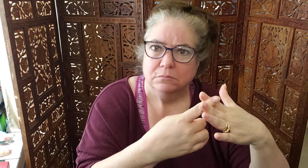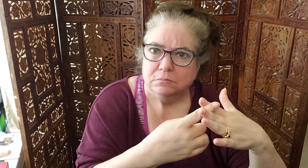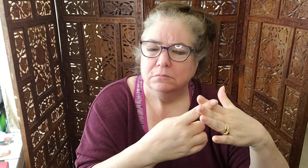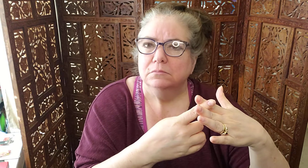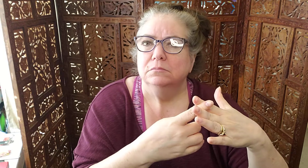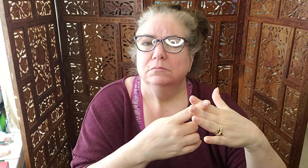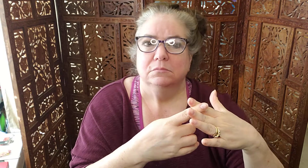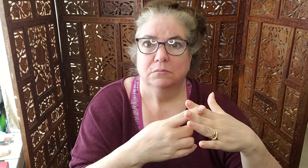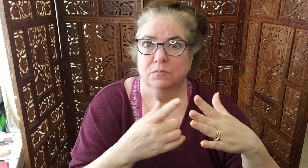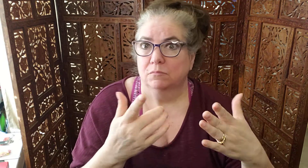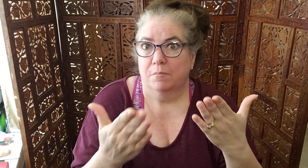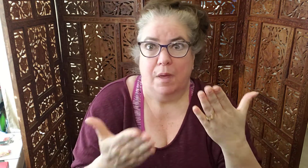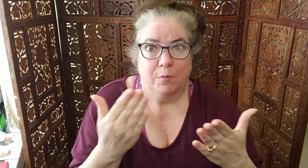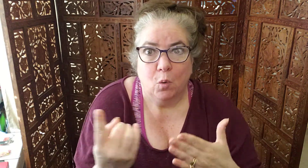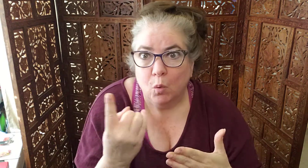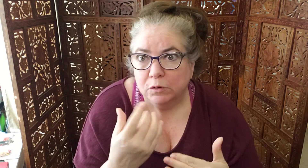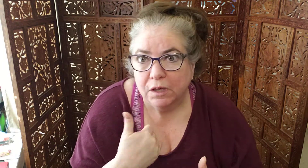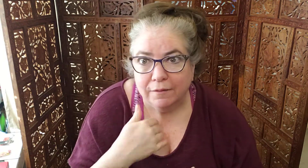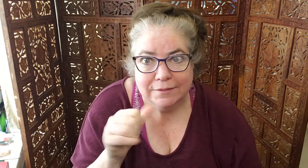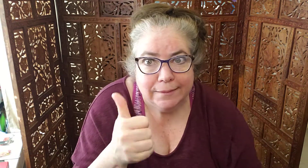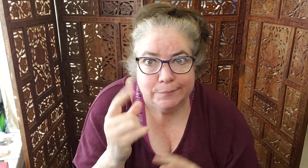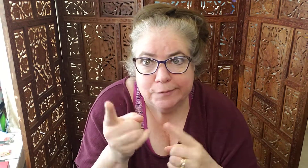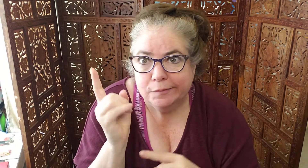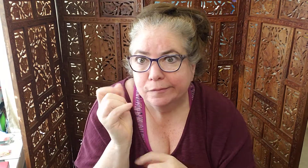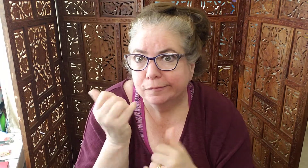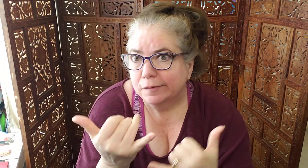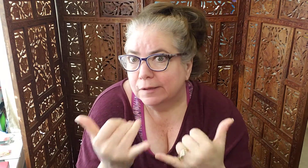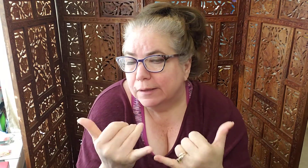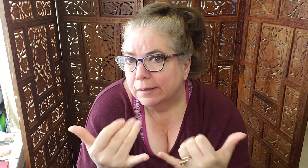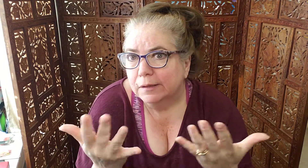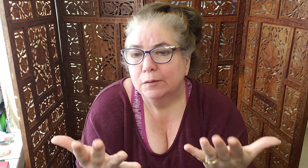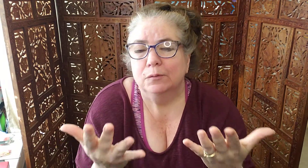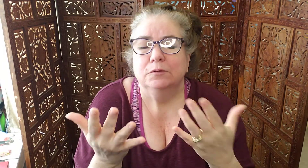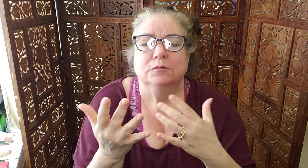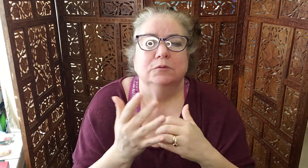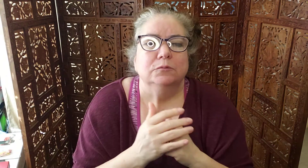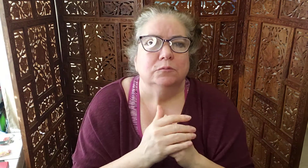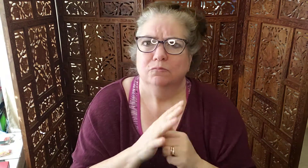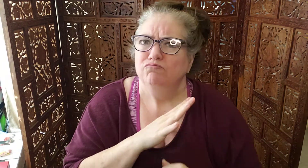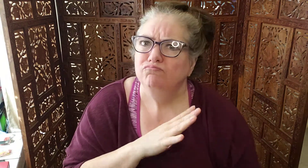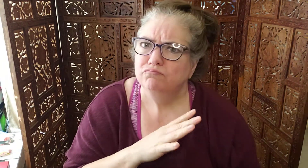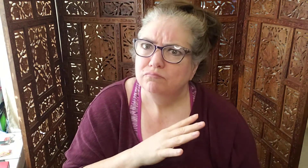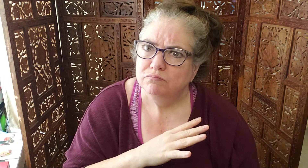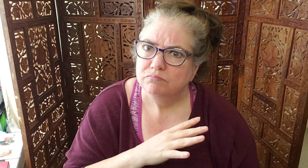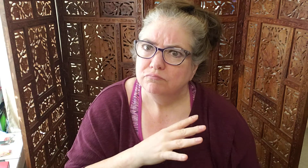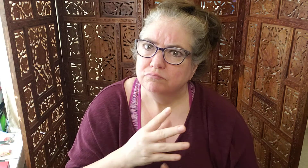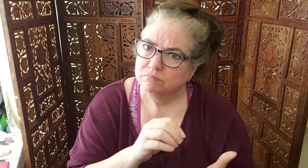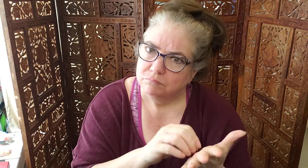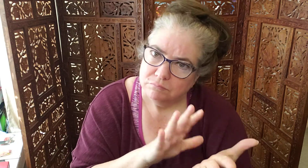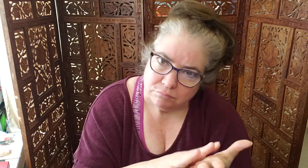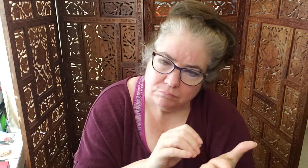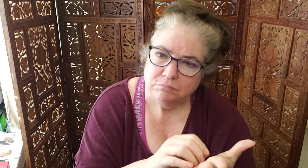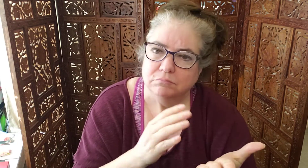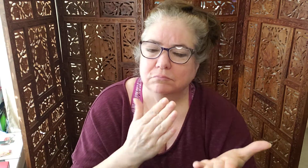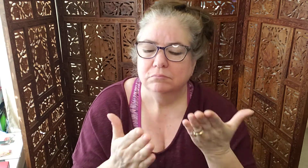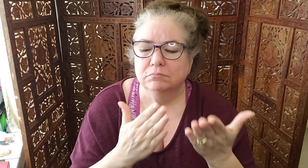time that's comfortable for you. Start and stop as you need to. You can take notes, maybe even write down the